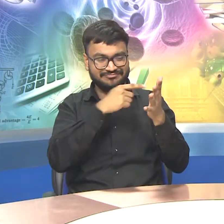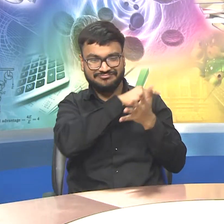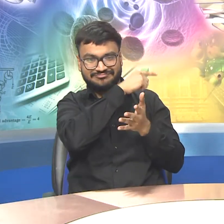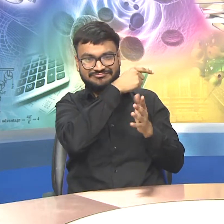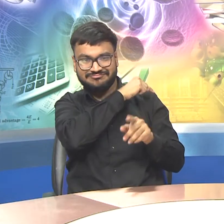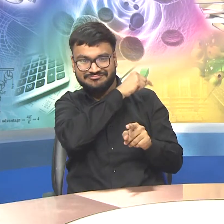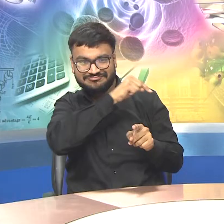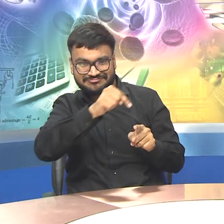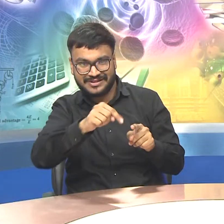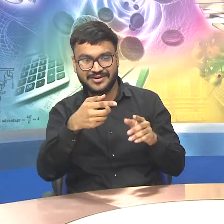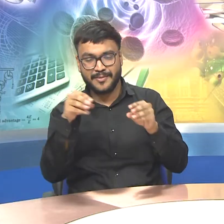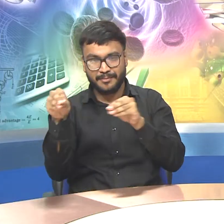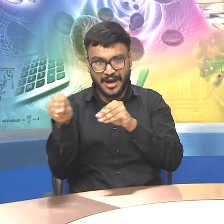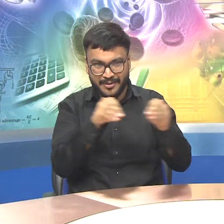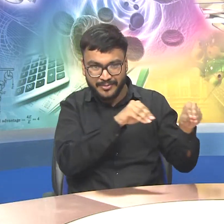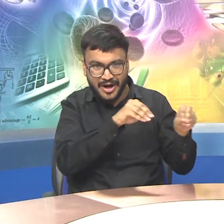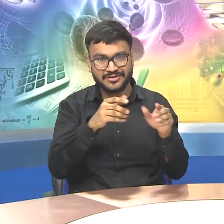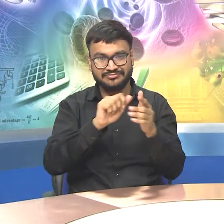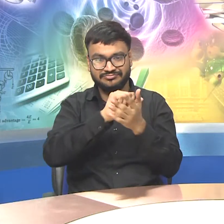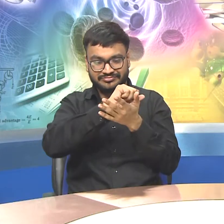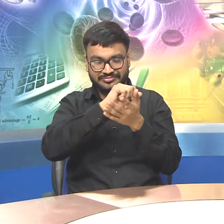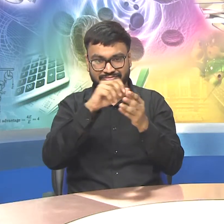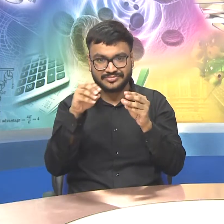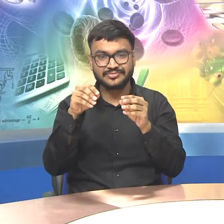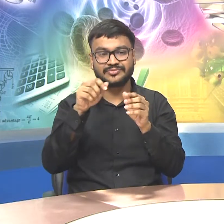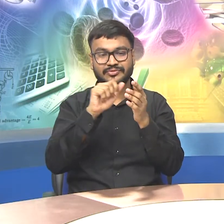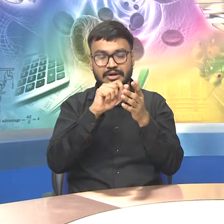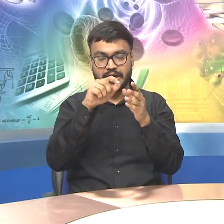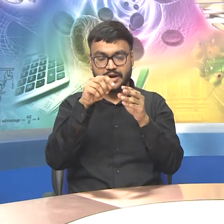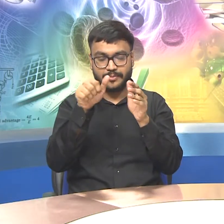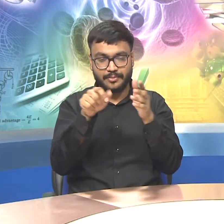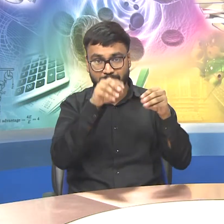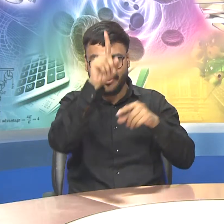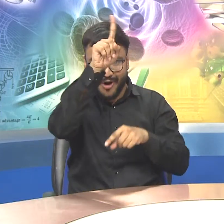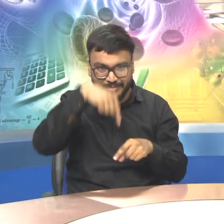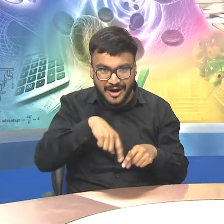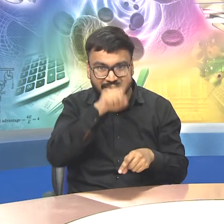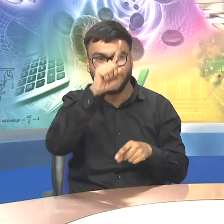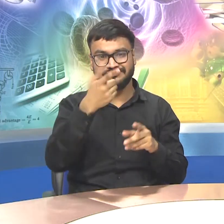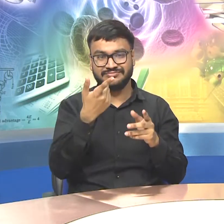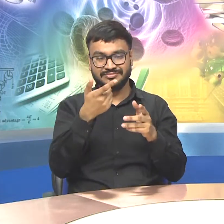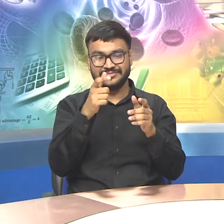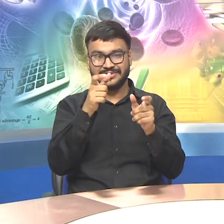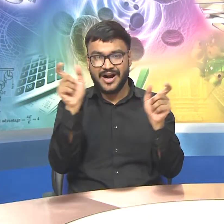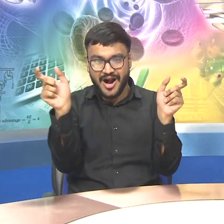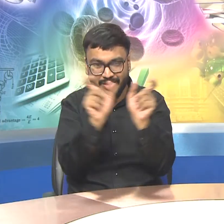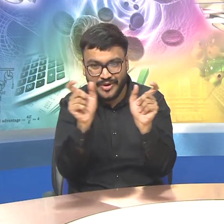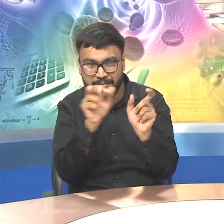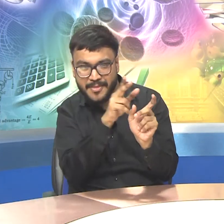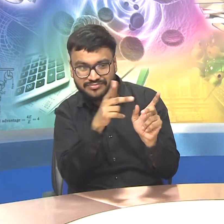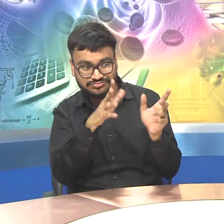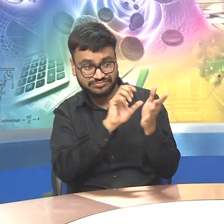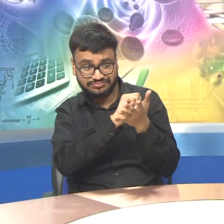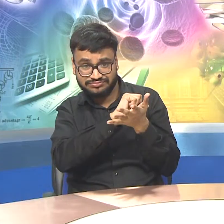Here the hand shape is the same, but with the change in movement, the meaning of the